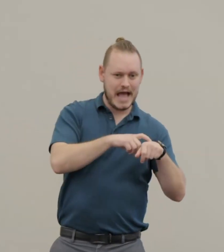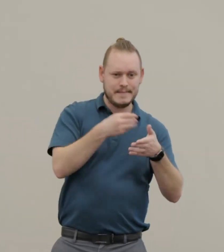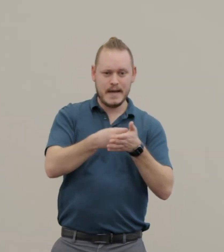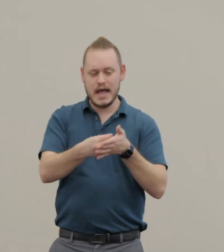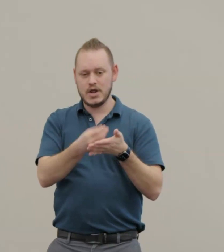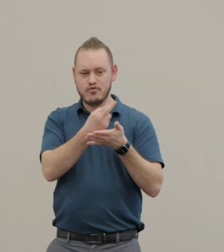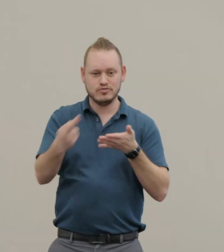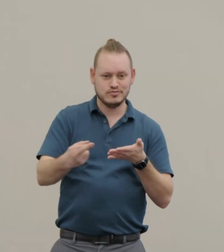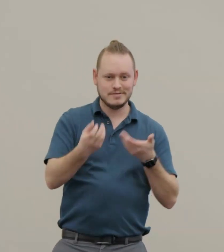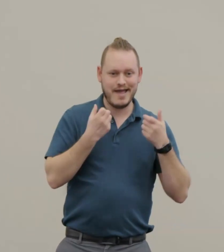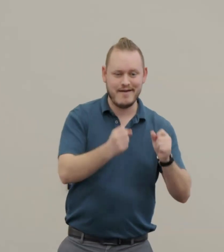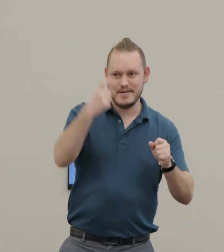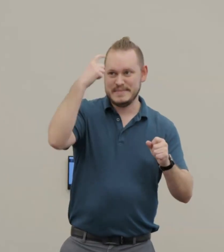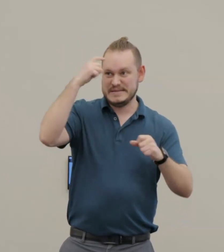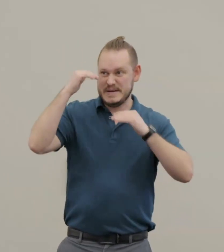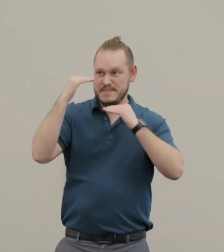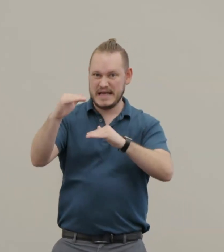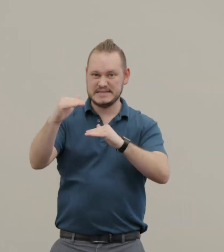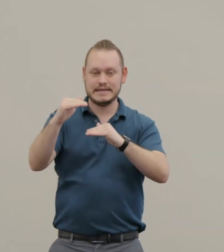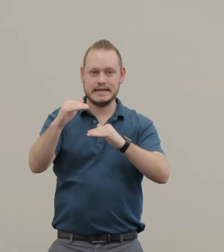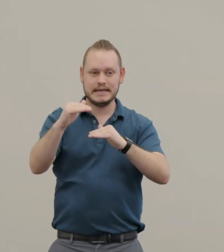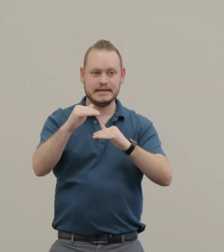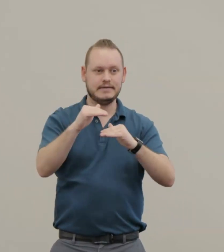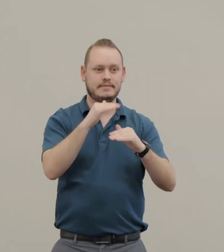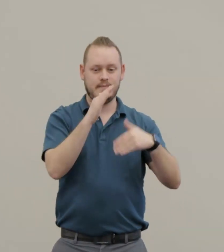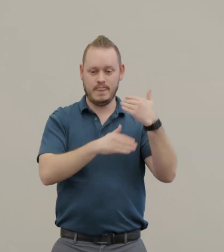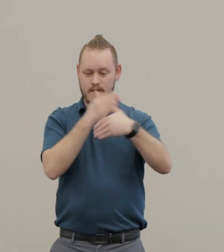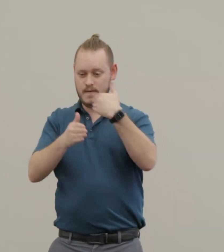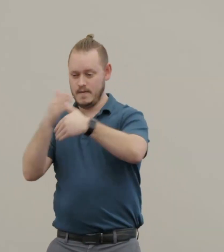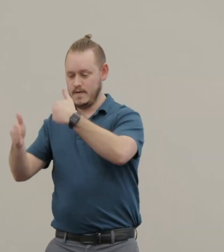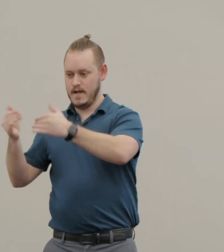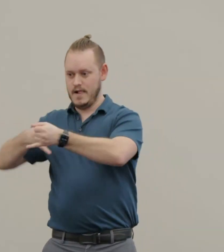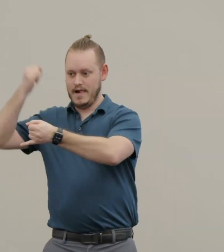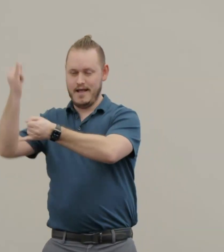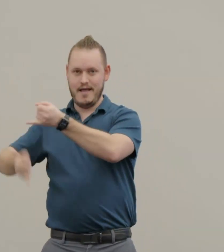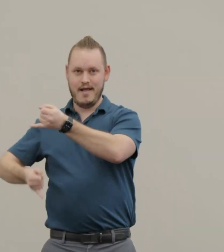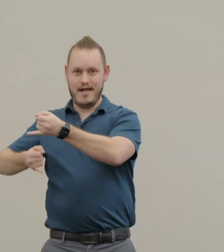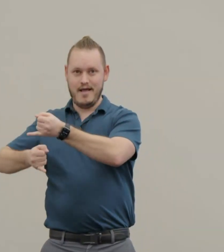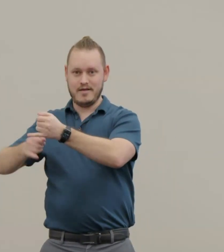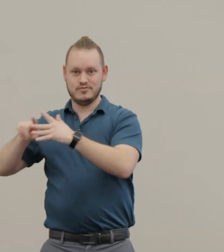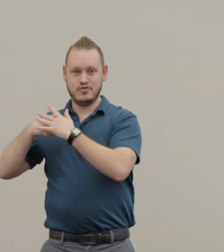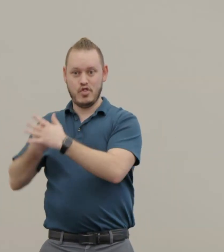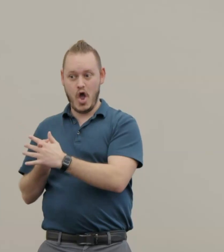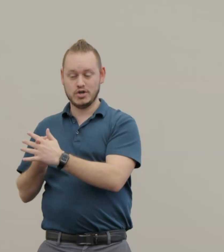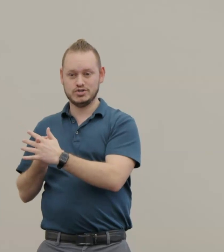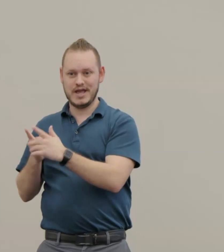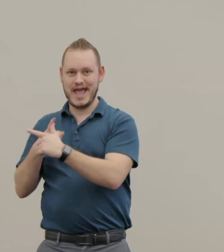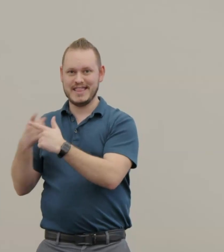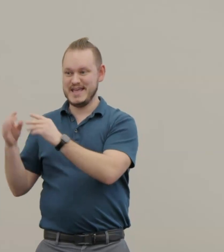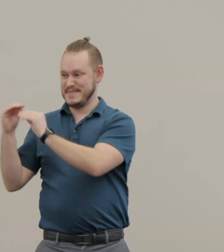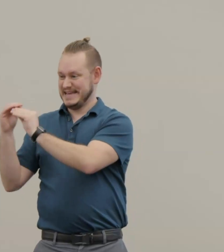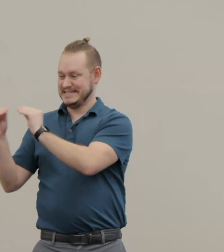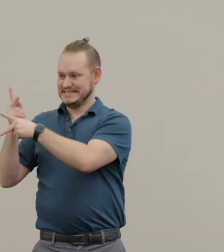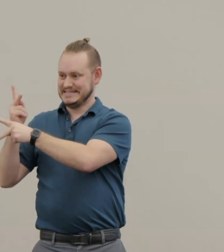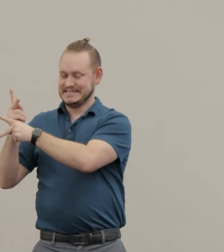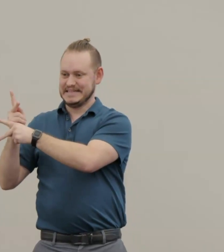effort, mental capacity, all the way through this line. And if we get to launch, and then we're in maintenance and we say,